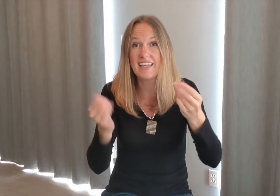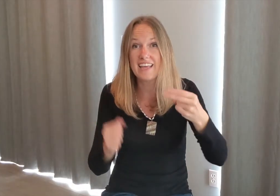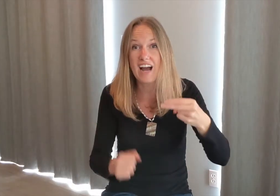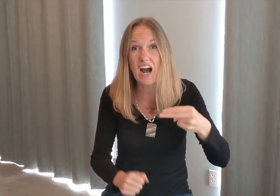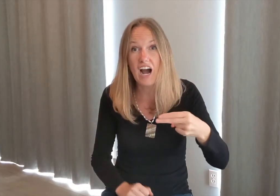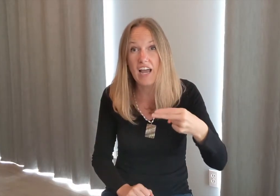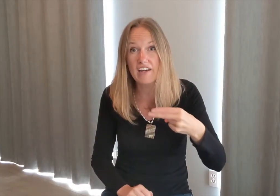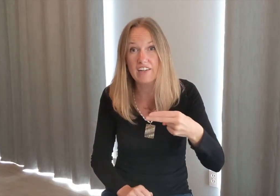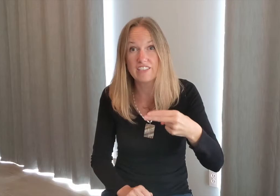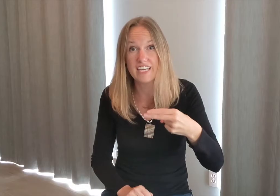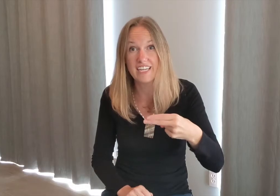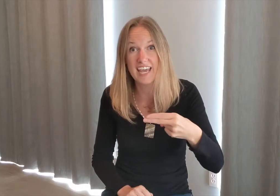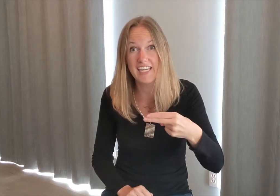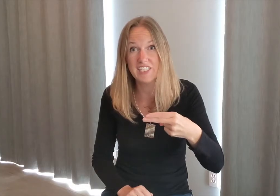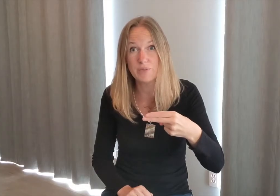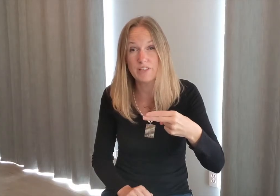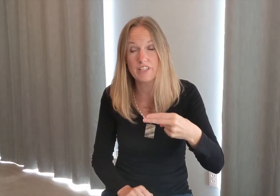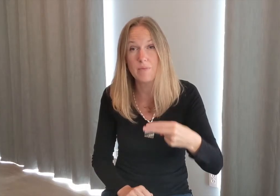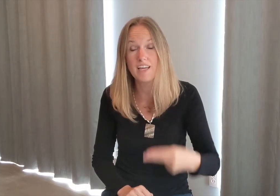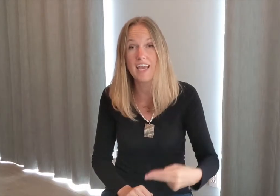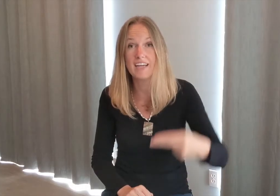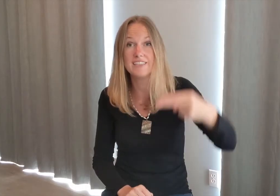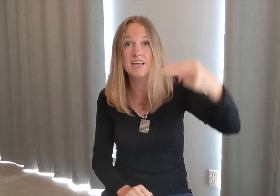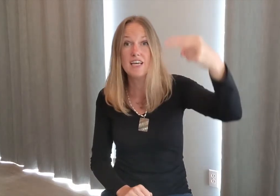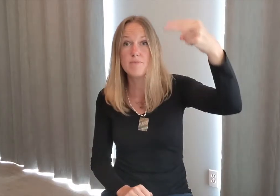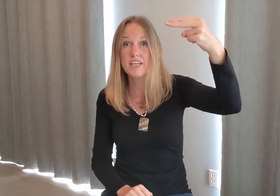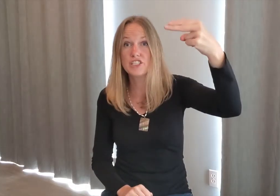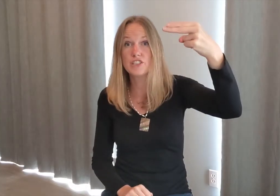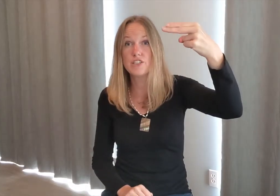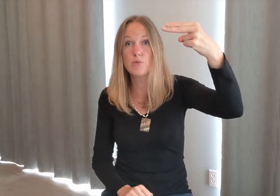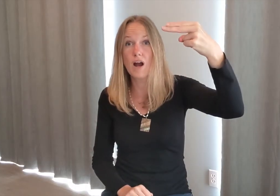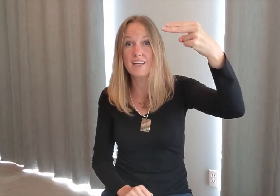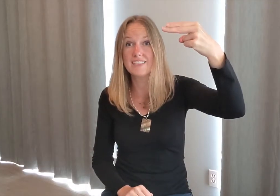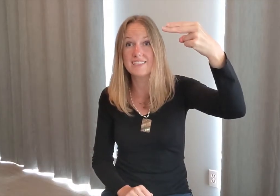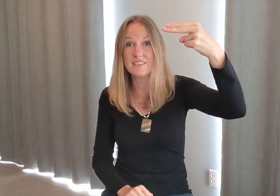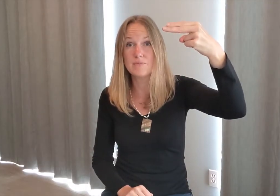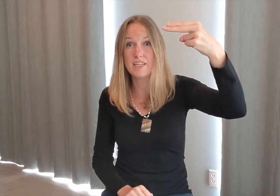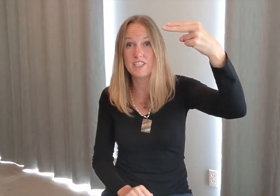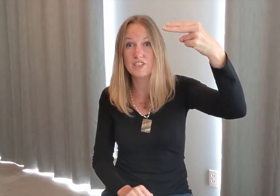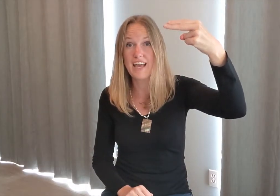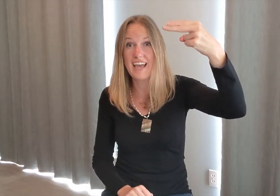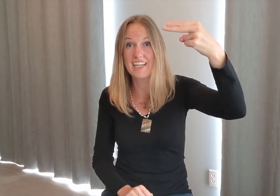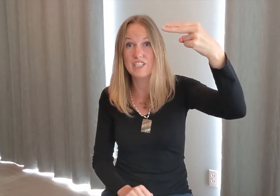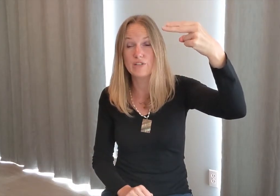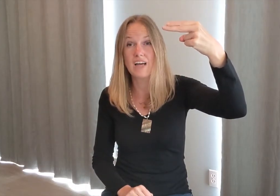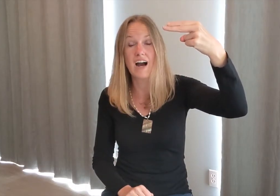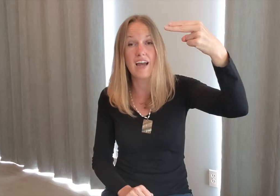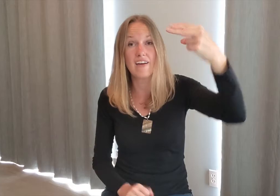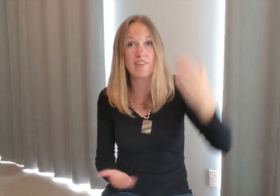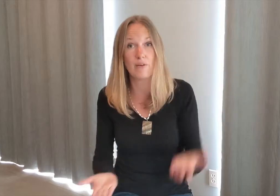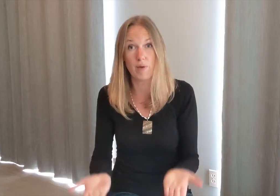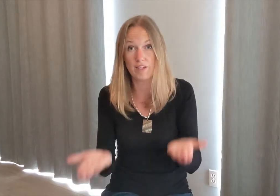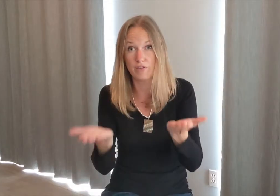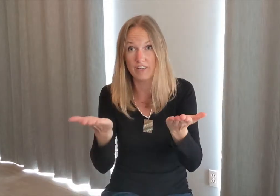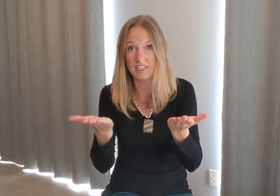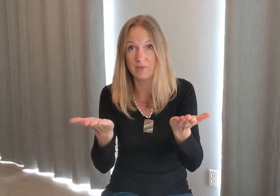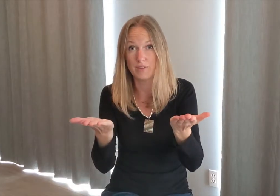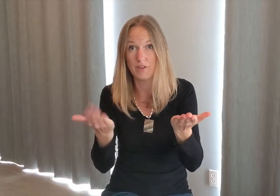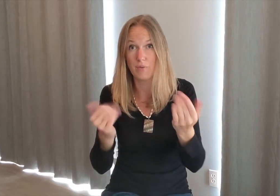then higher. You take an H with your dominant hand, and make sure that H goes higher than when you finished with your